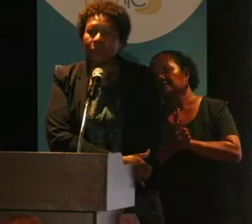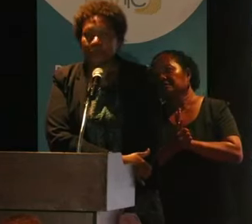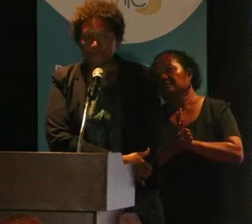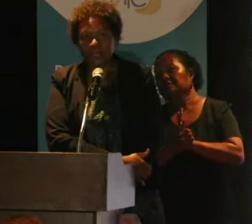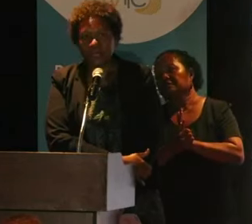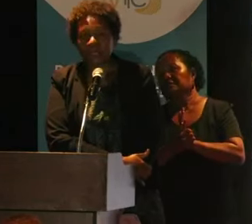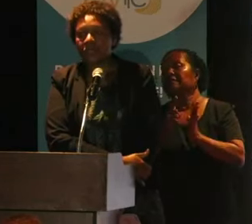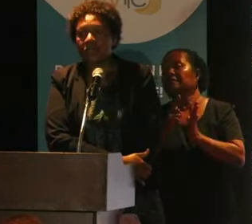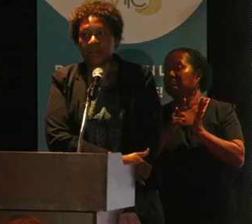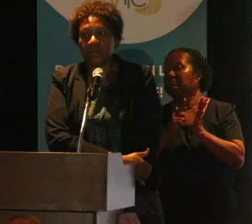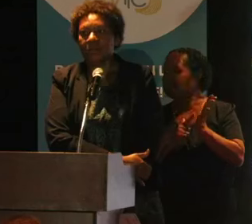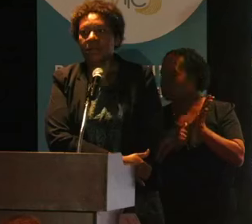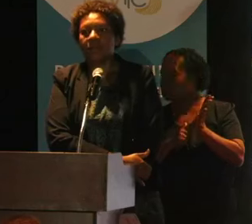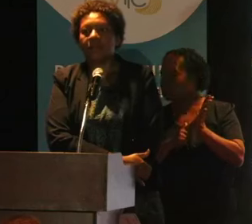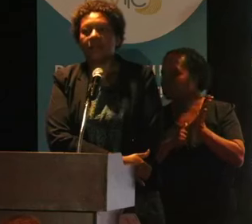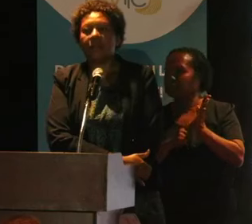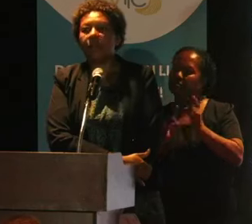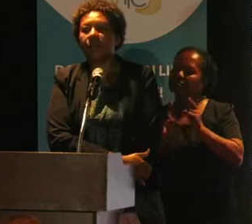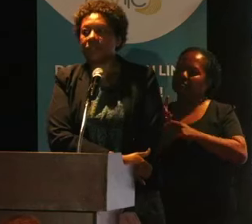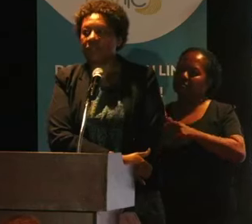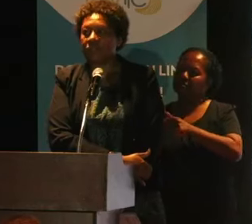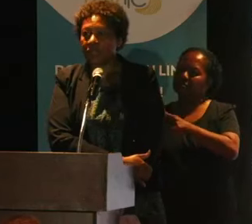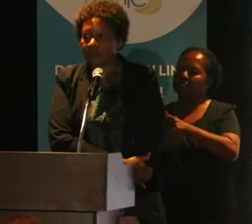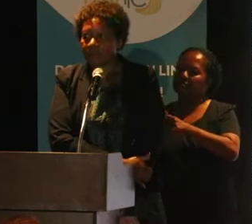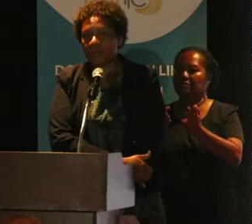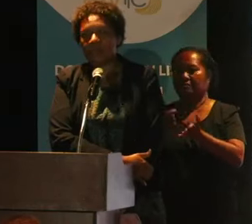law, we charge land rates, and then